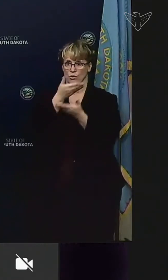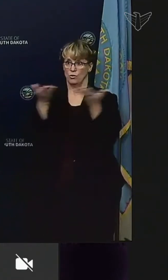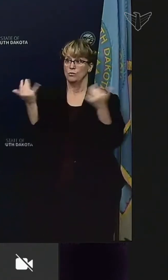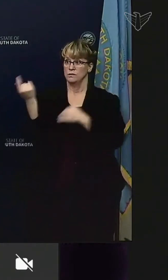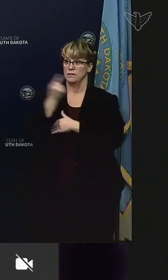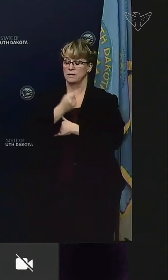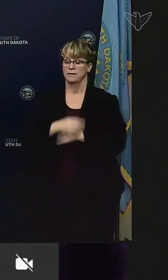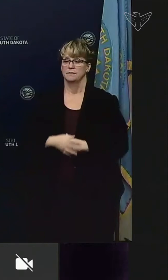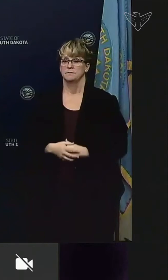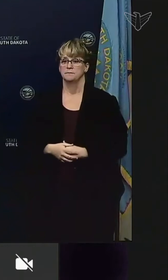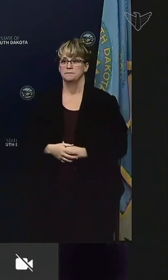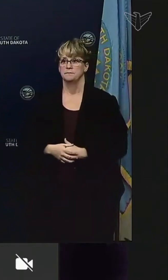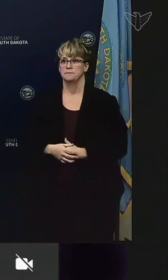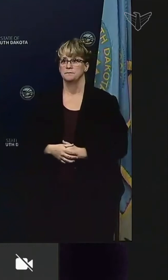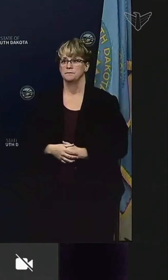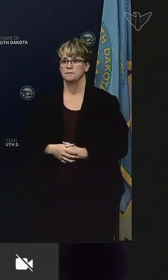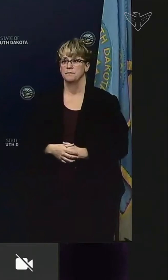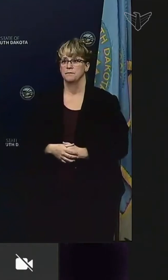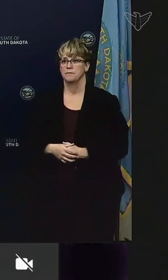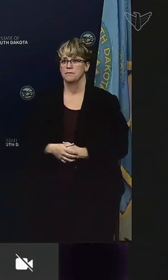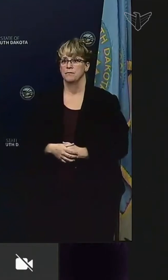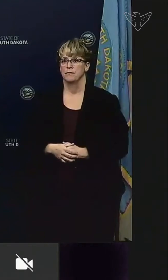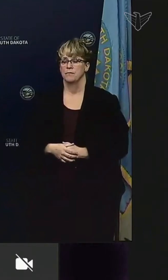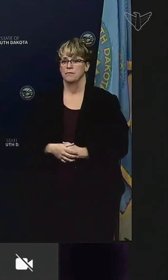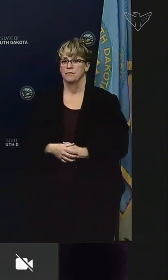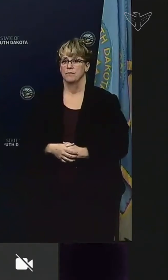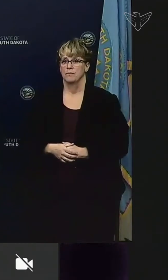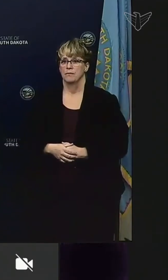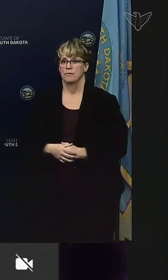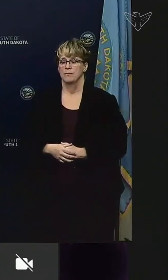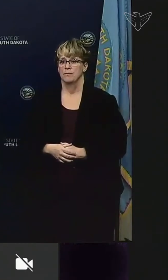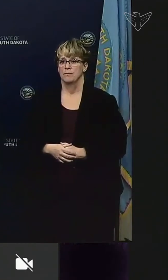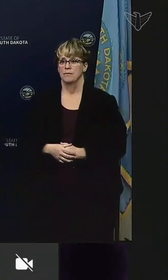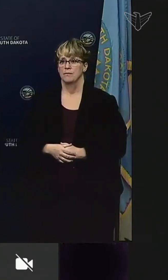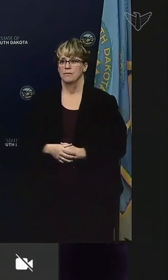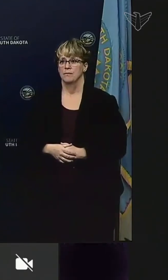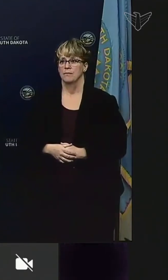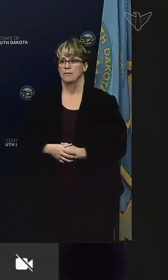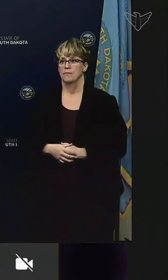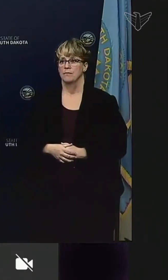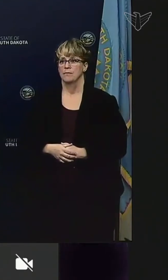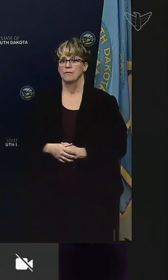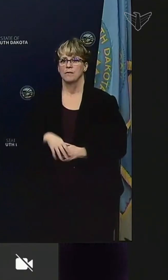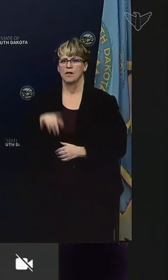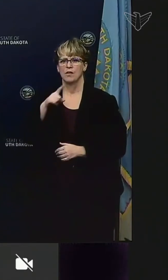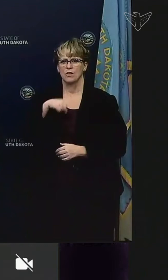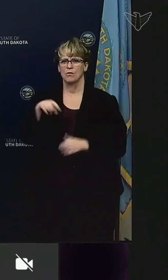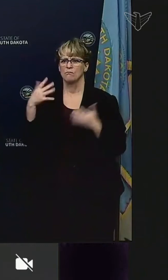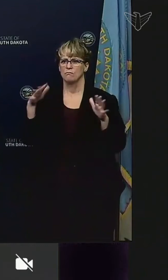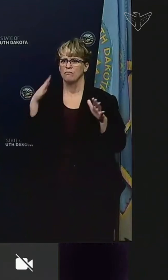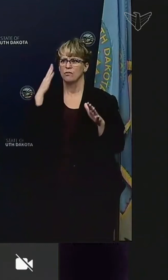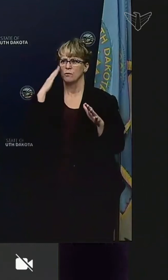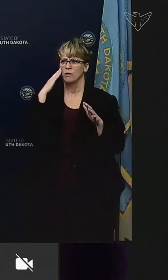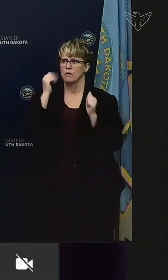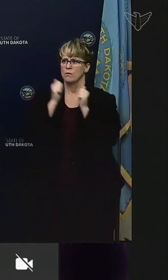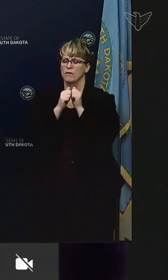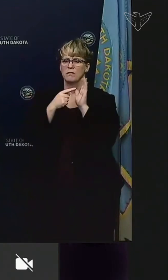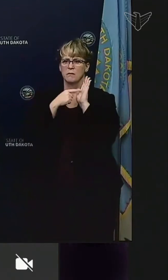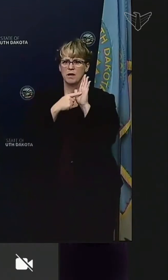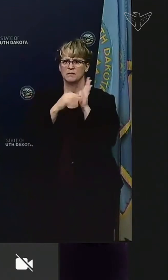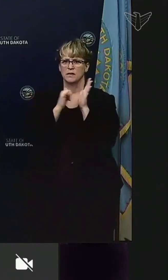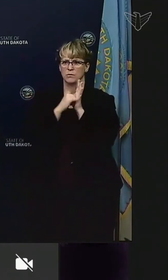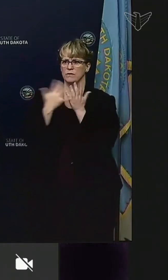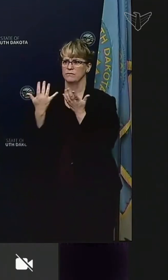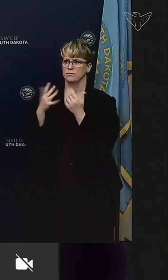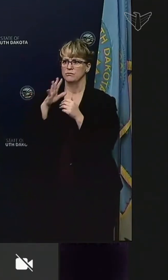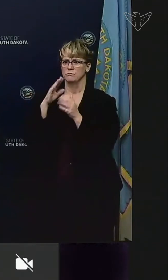today. So I think many of you are familiar with the models that we've been showing you, and